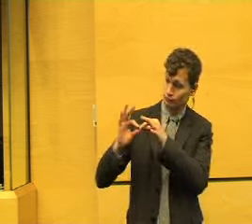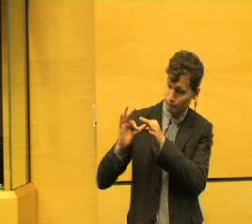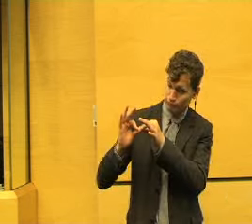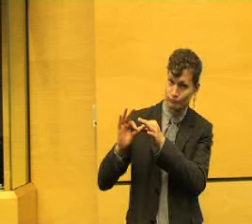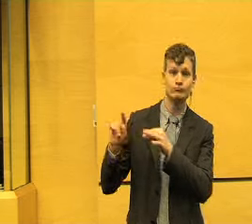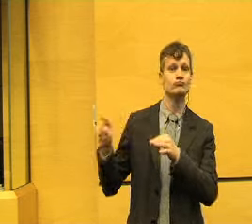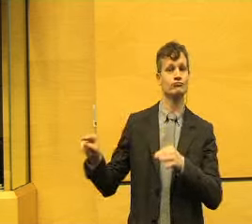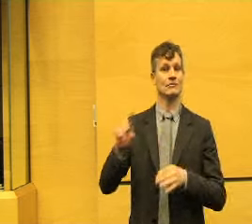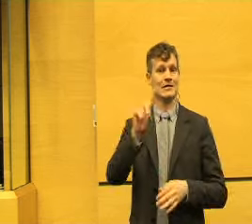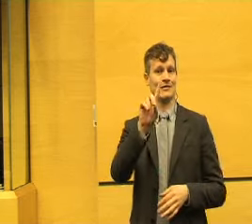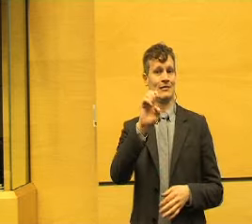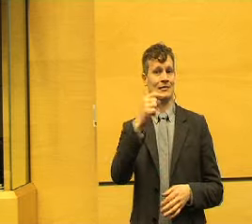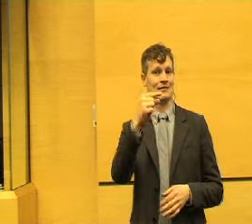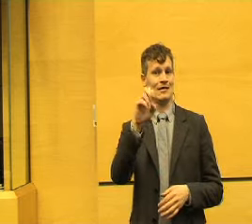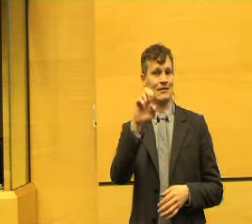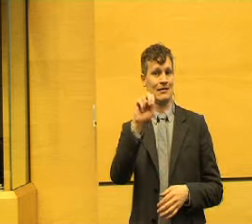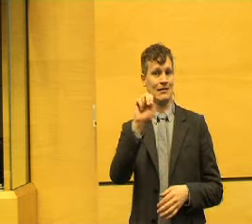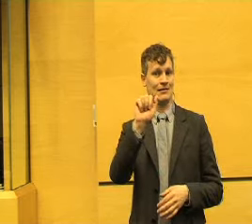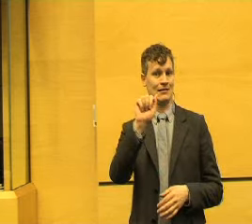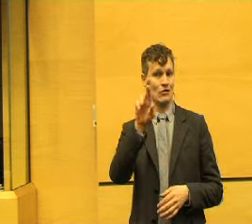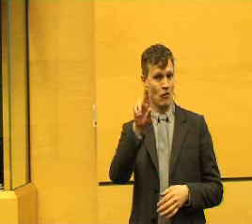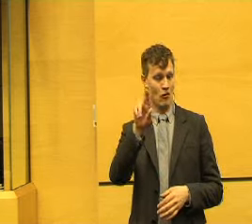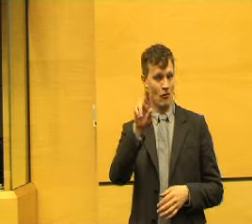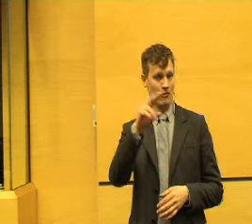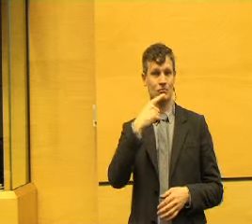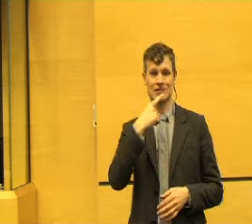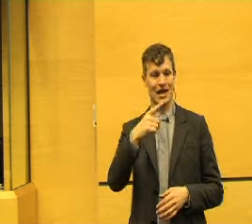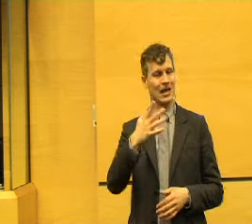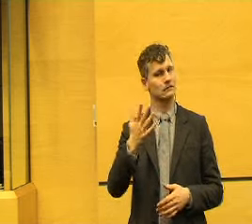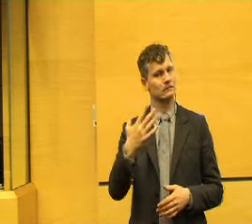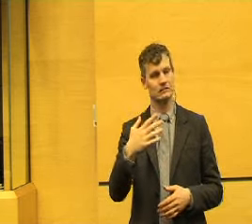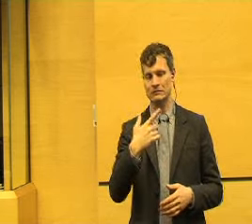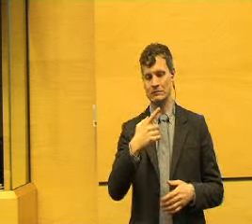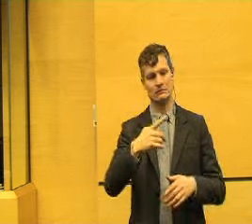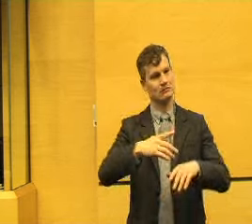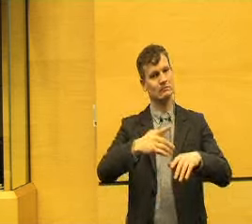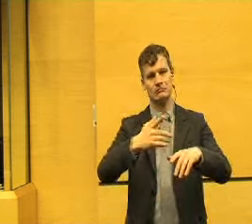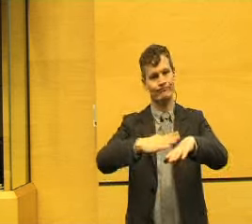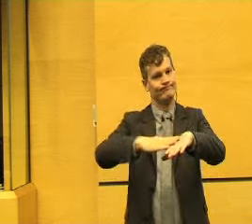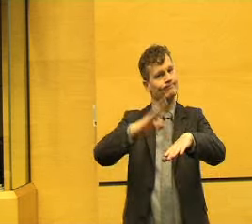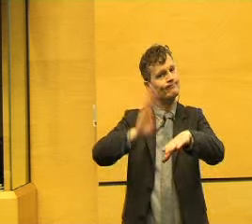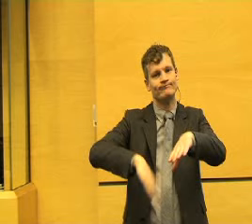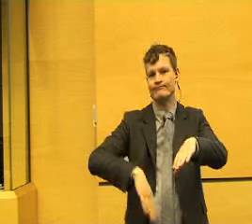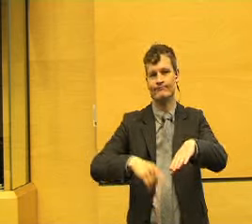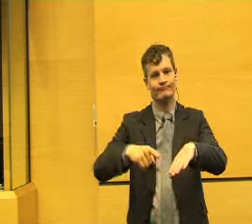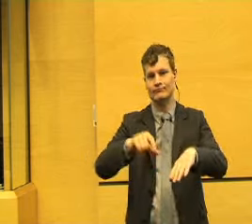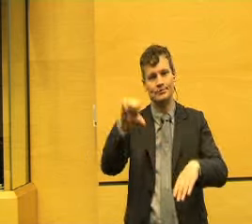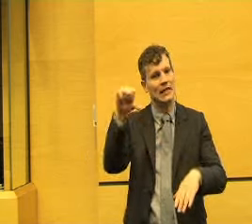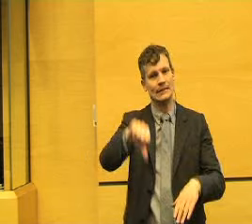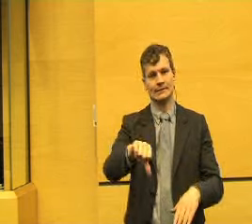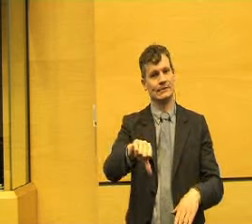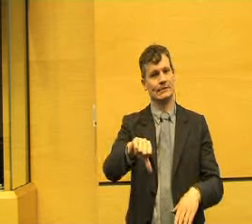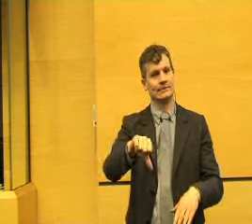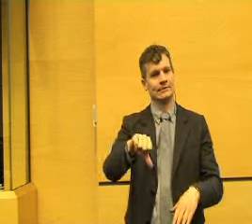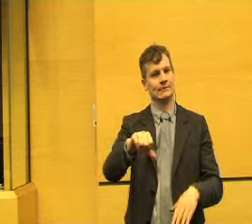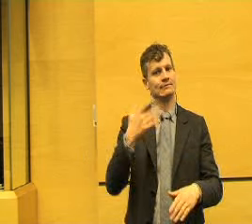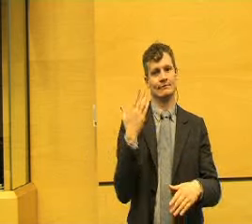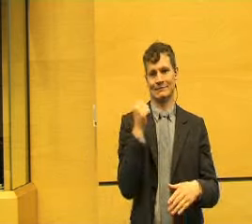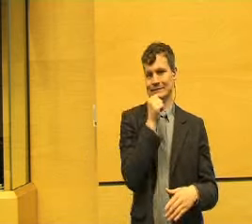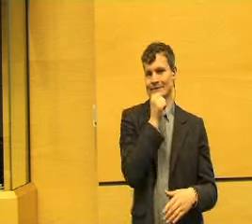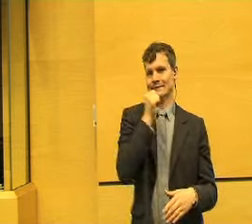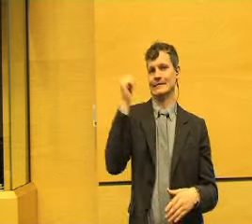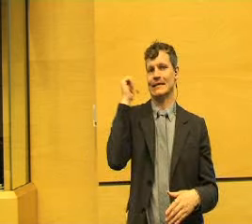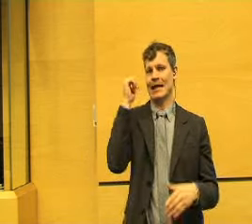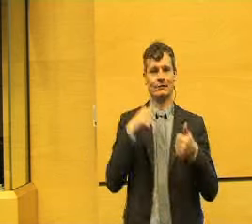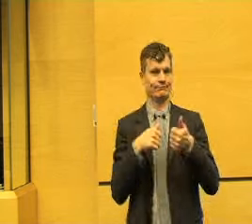reprimand concerning the treatment given by the delegation to